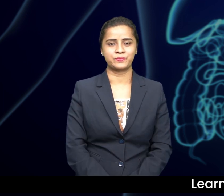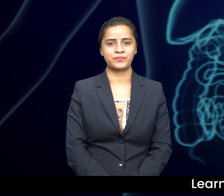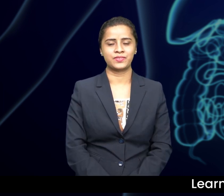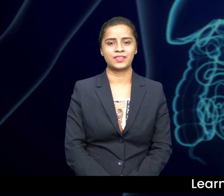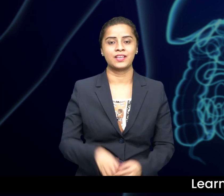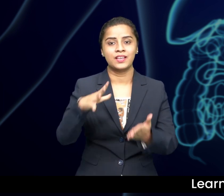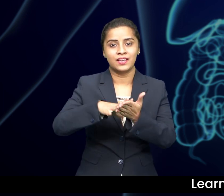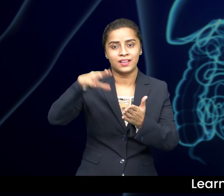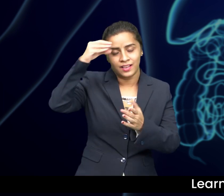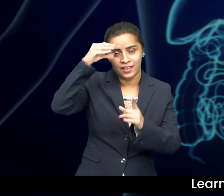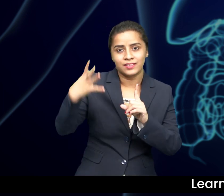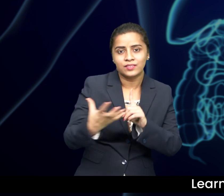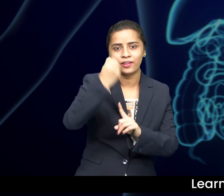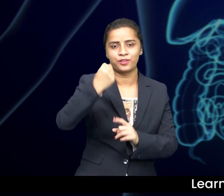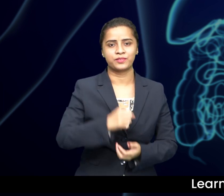Learning outcomes.